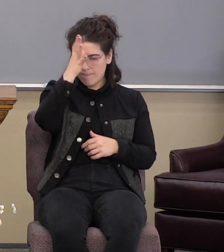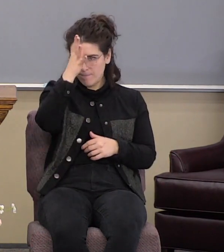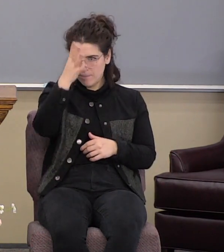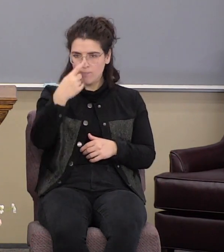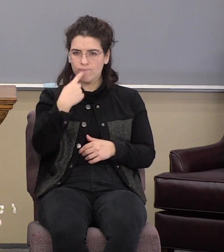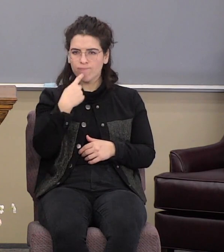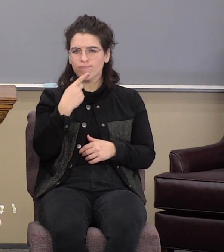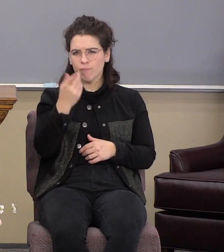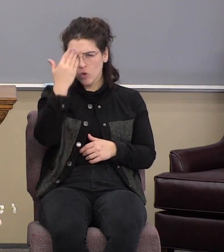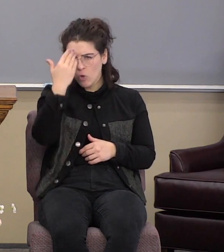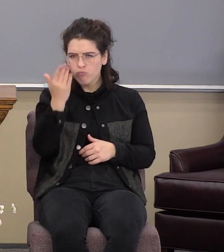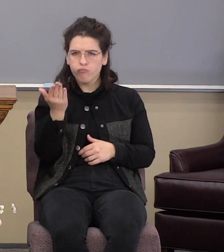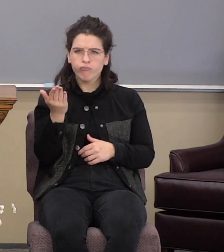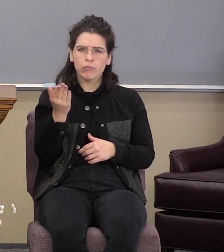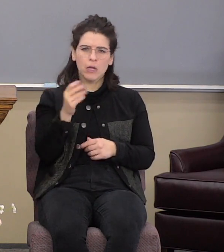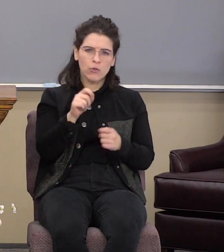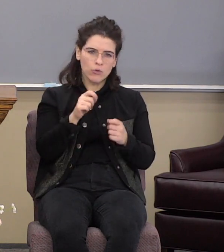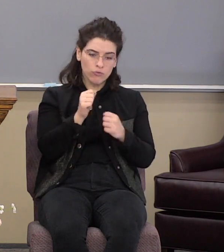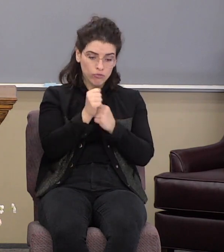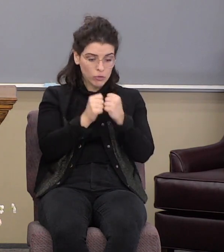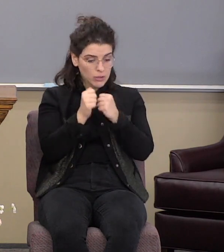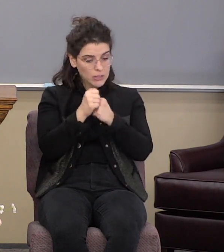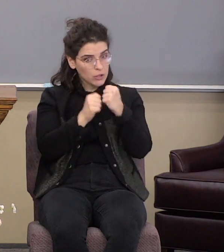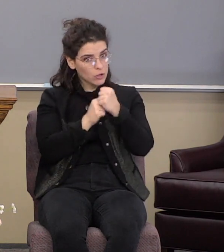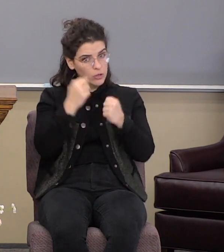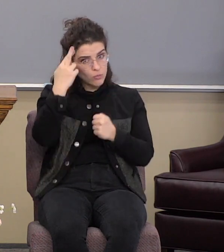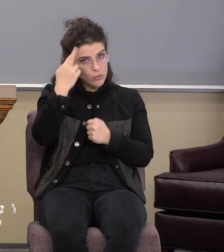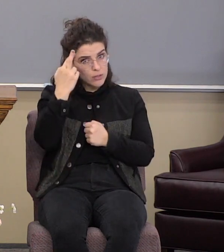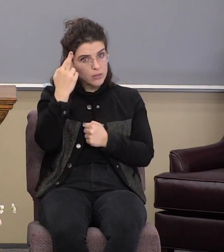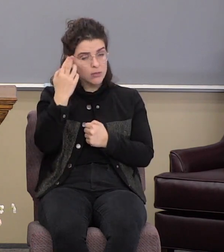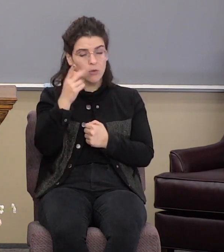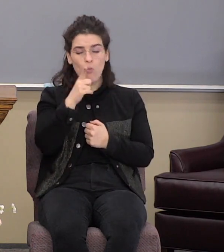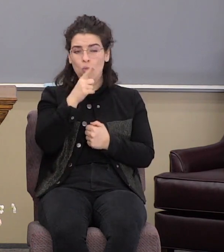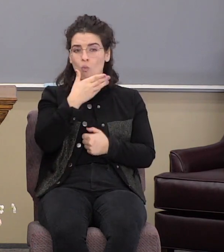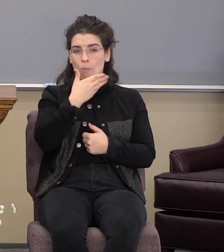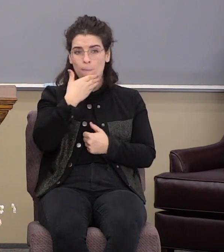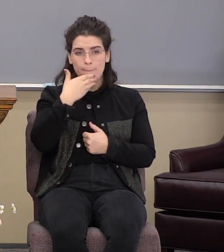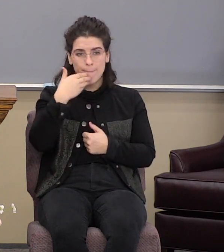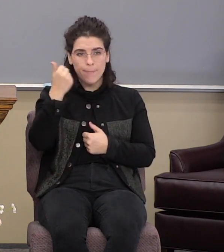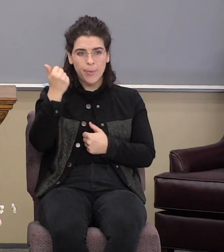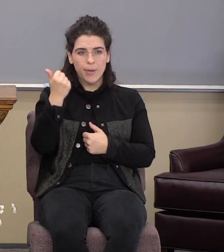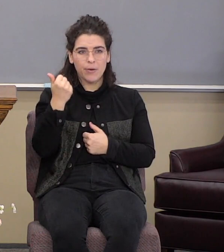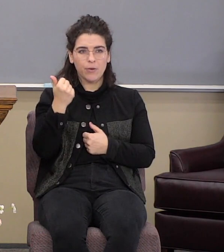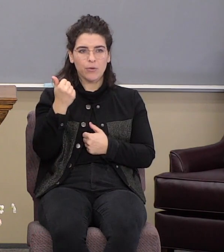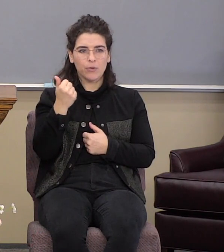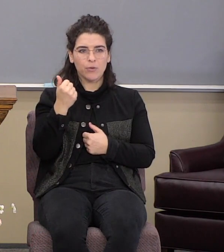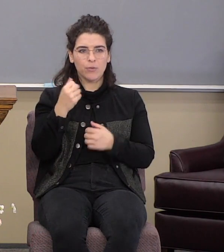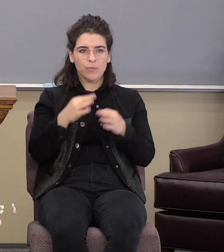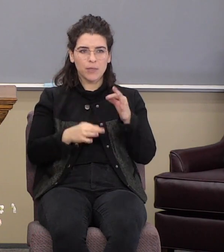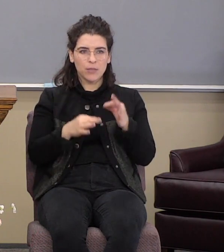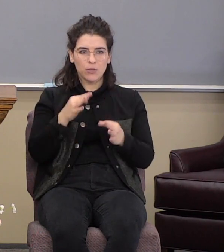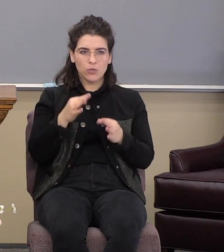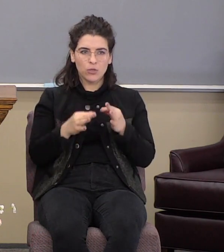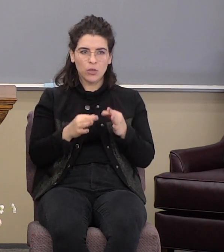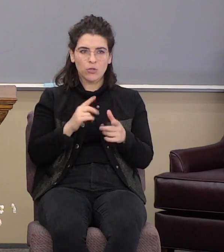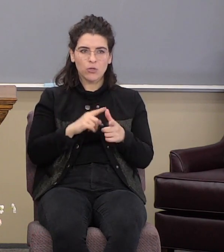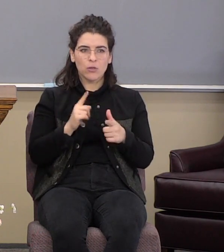know, and there's a strategic reason for that, who better to be a